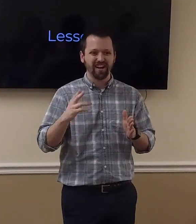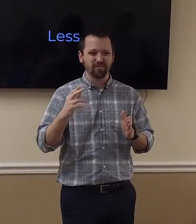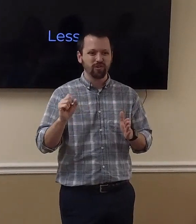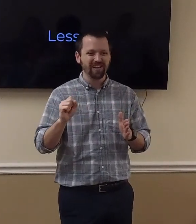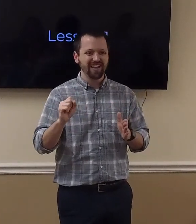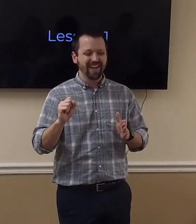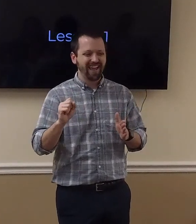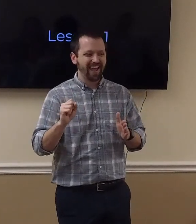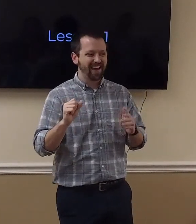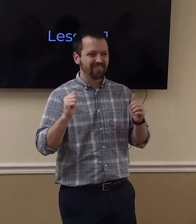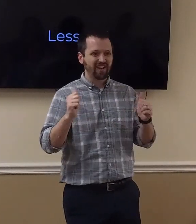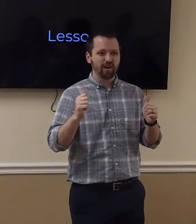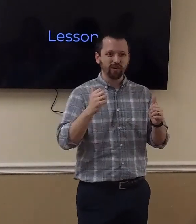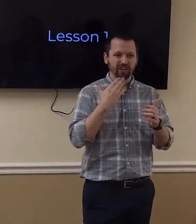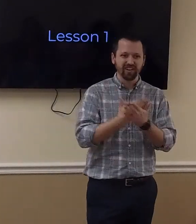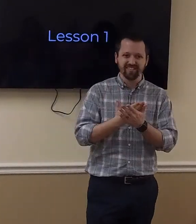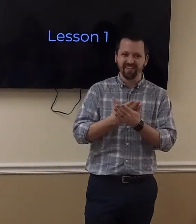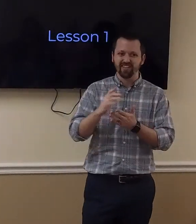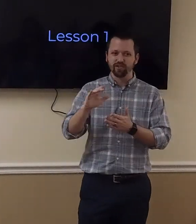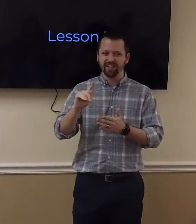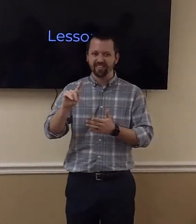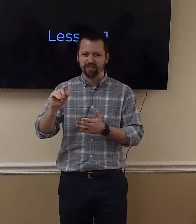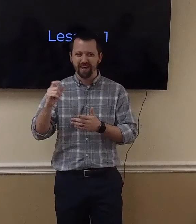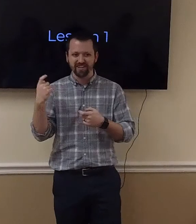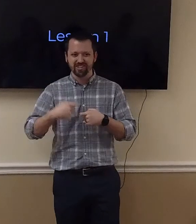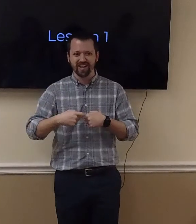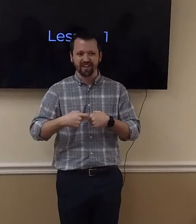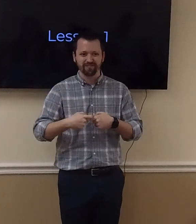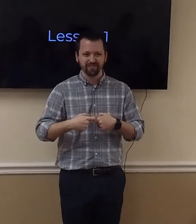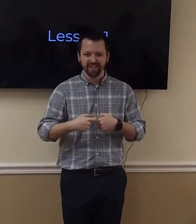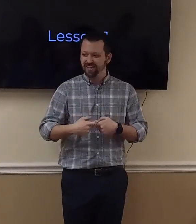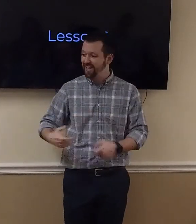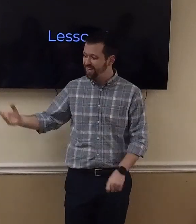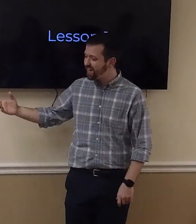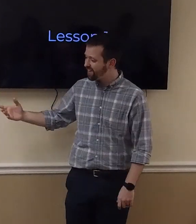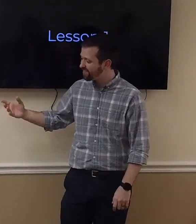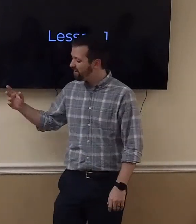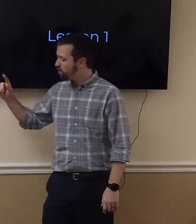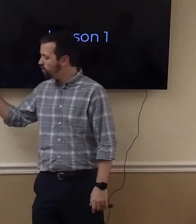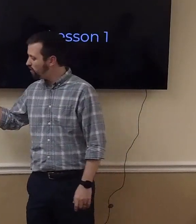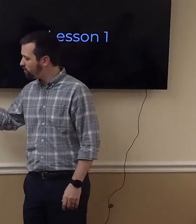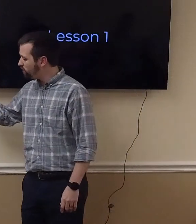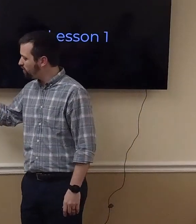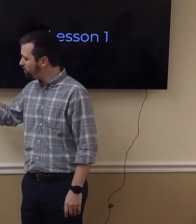in high school. And so I got really good at selling lotto tickets in Spanish. ¿Qué quieres? Uno,